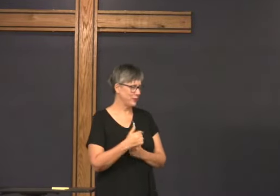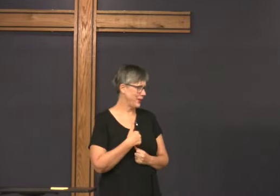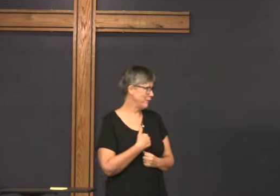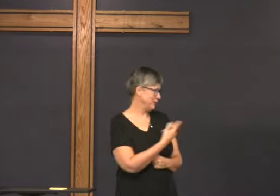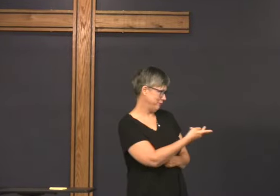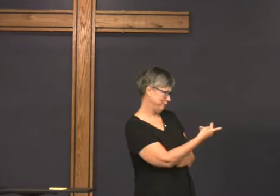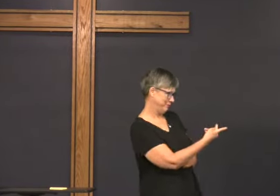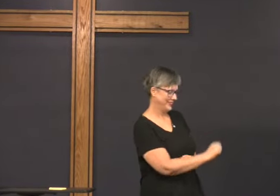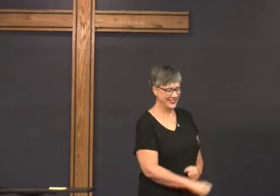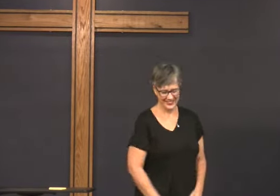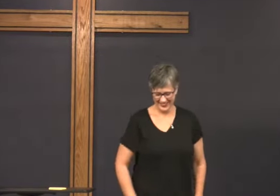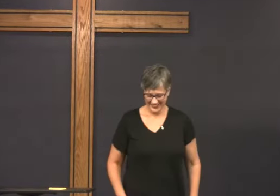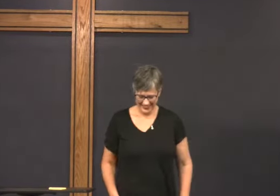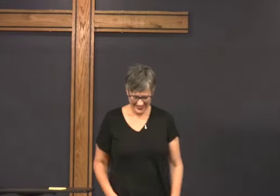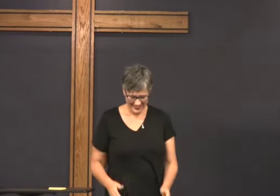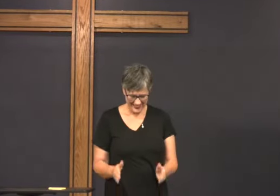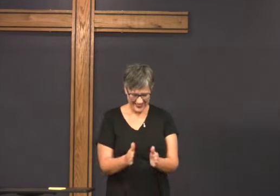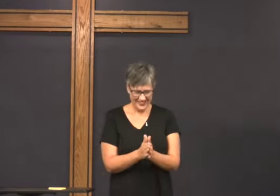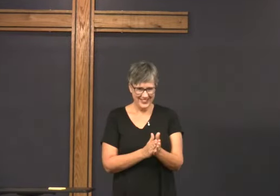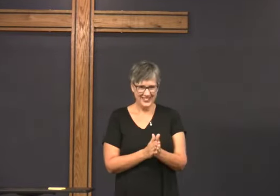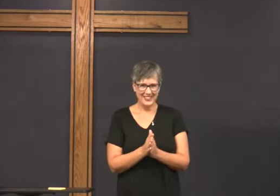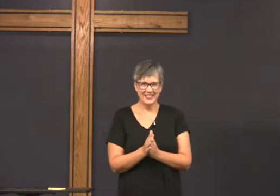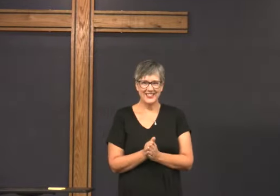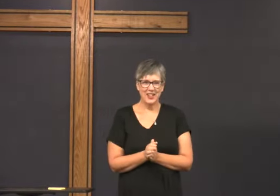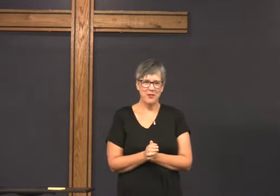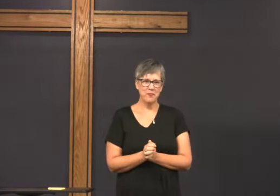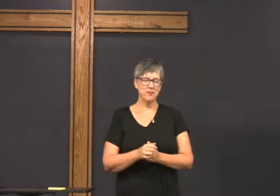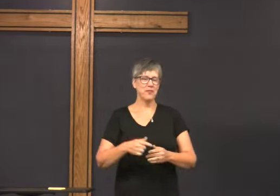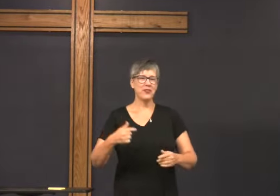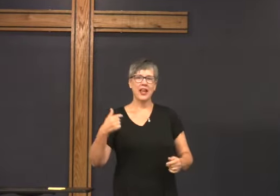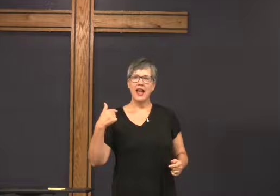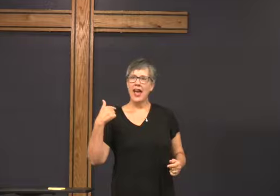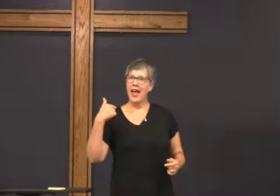He protects me. The two of the dogs protect me well.